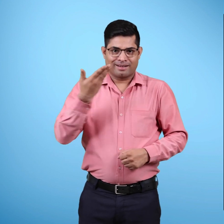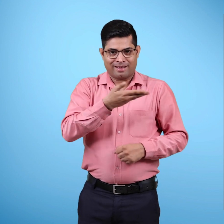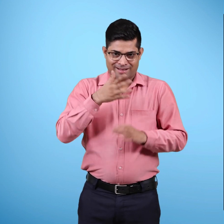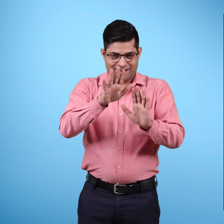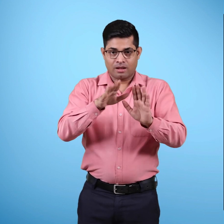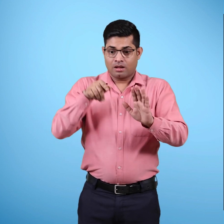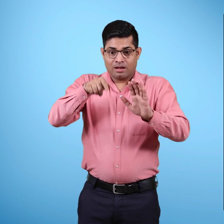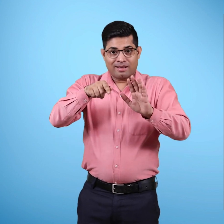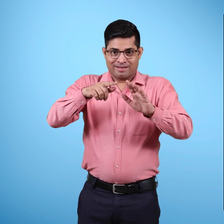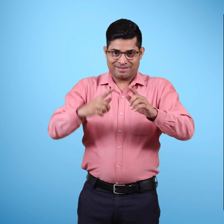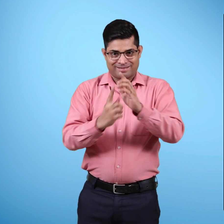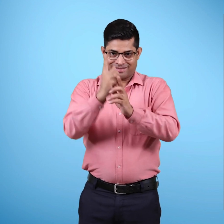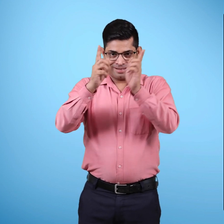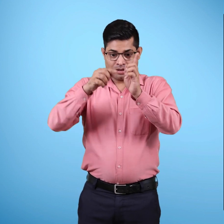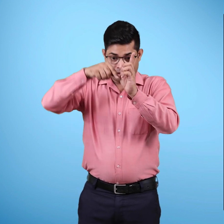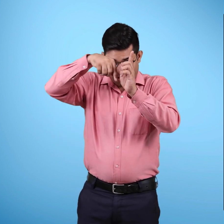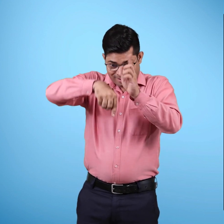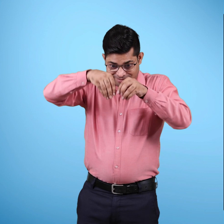We eat some of these as roots,